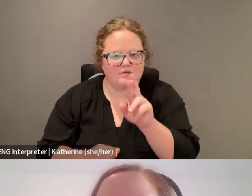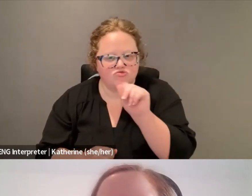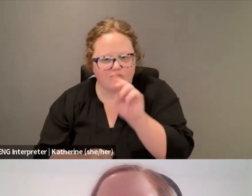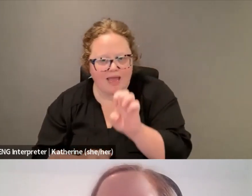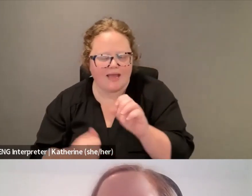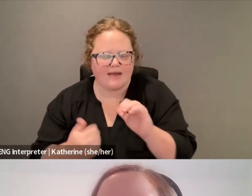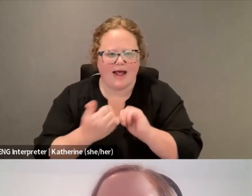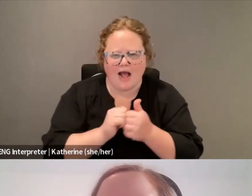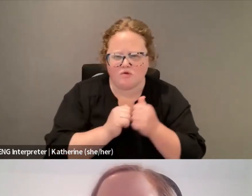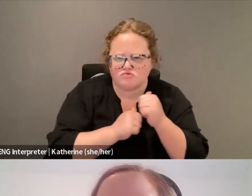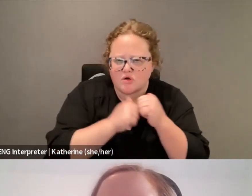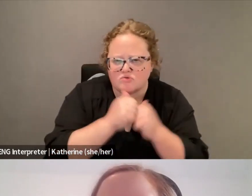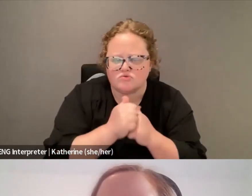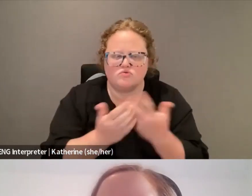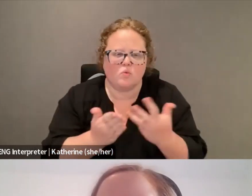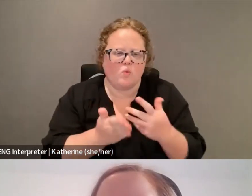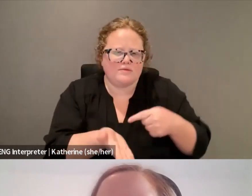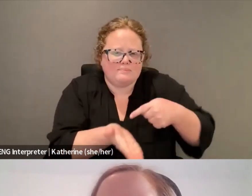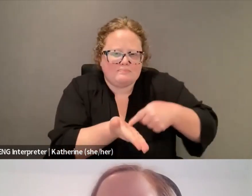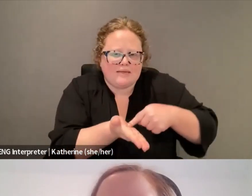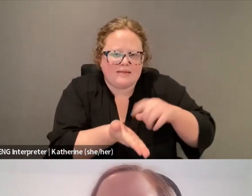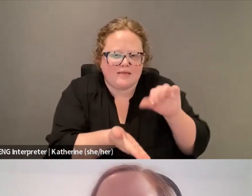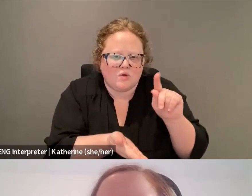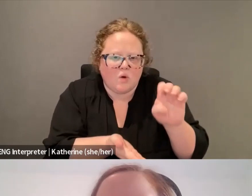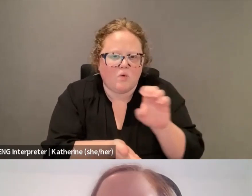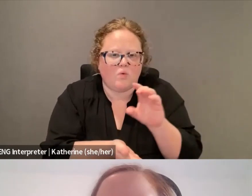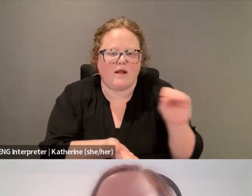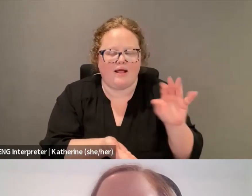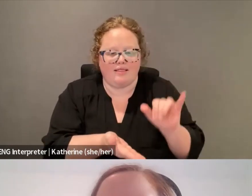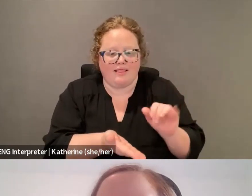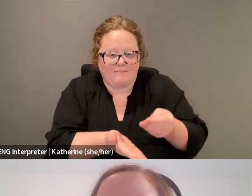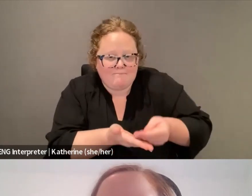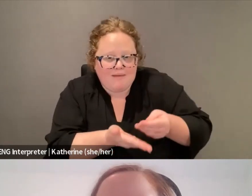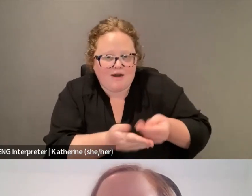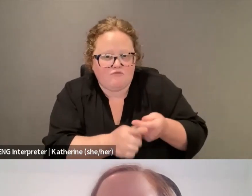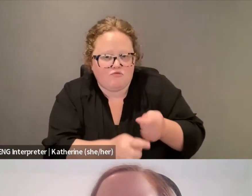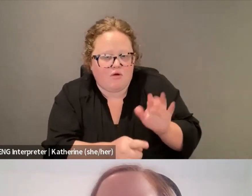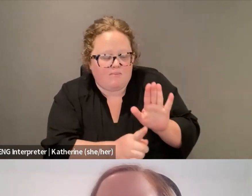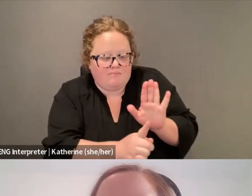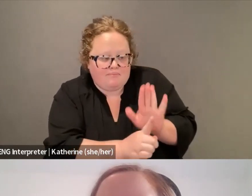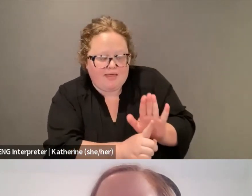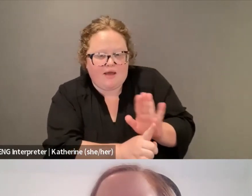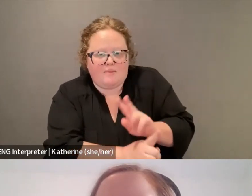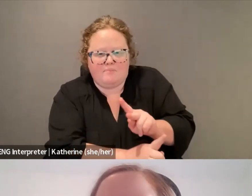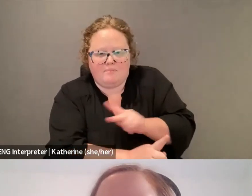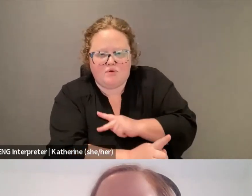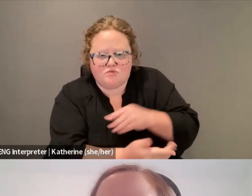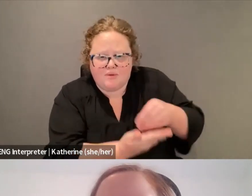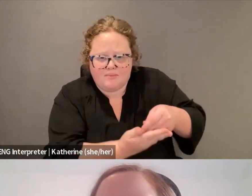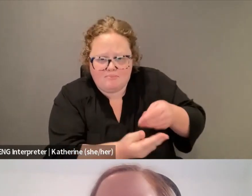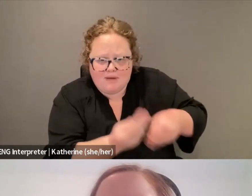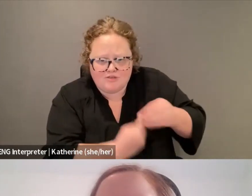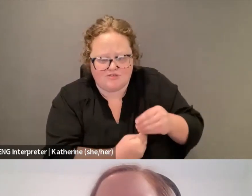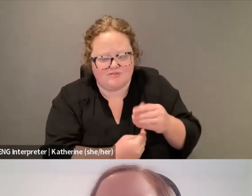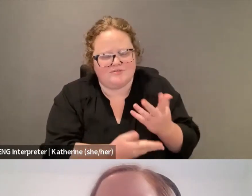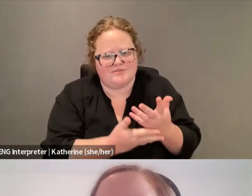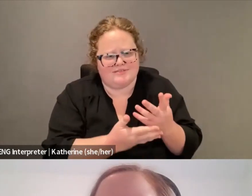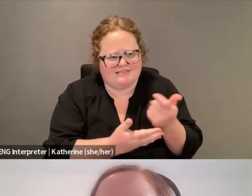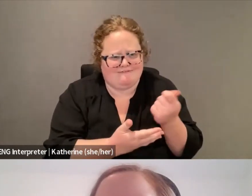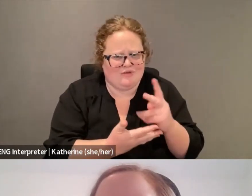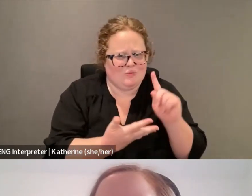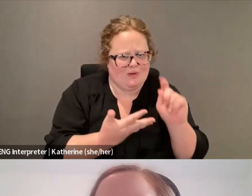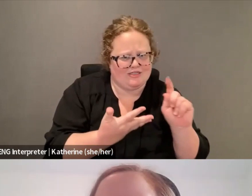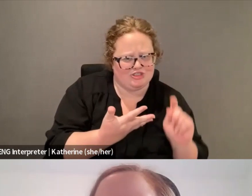is the question, and is it funded out of the person's individual budget? There are a lot of questions packed into that one. This is a